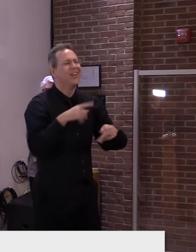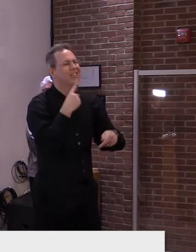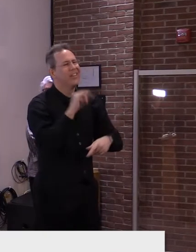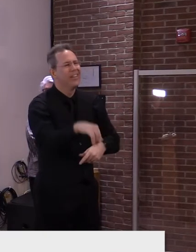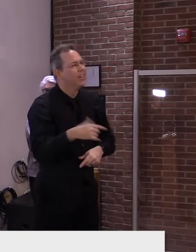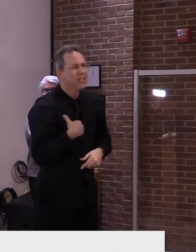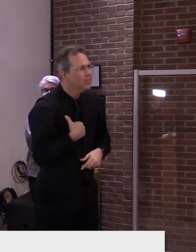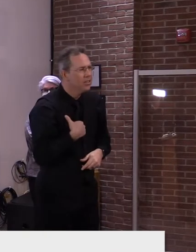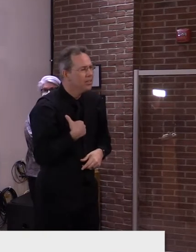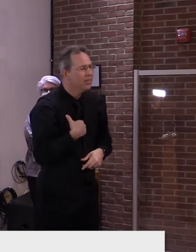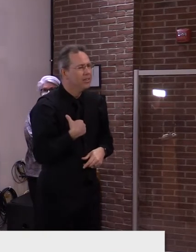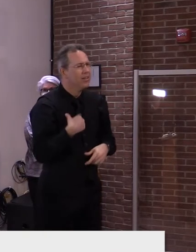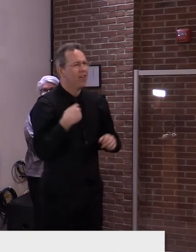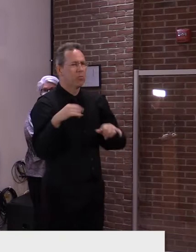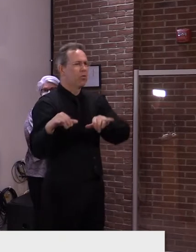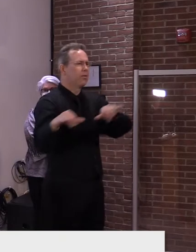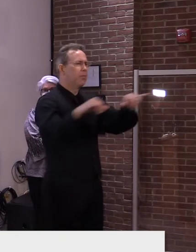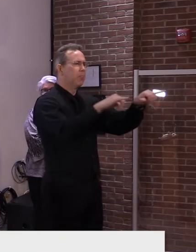on.